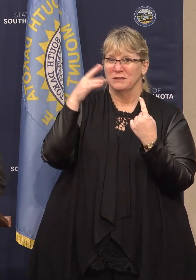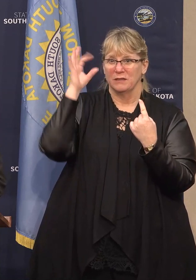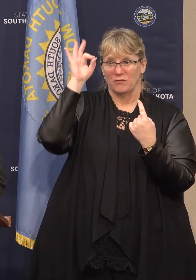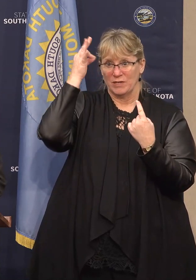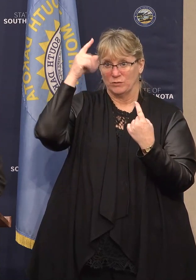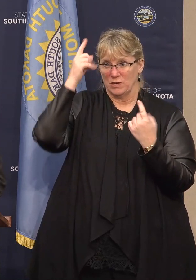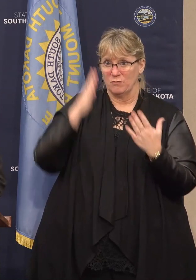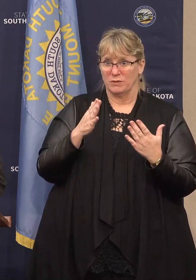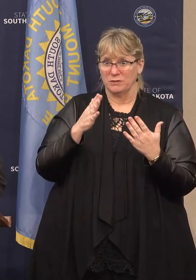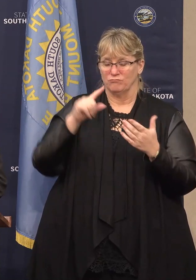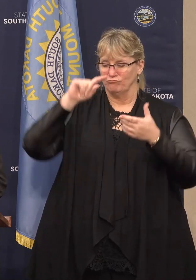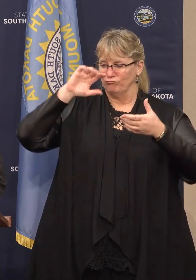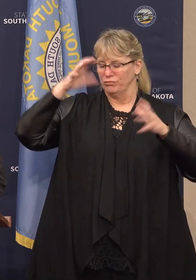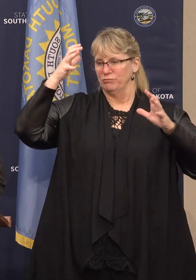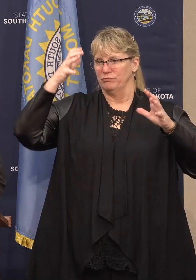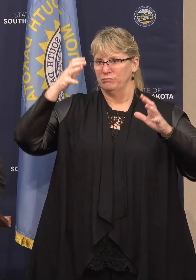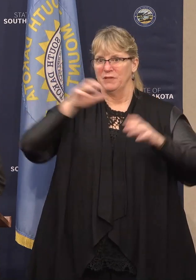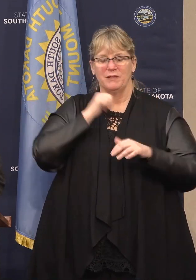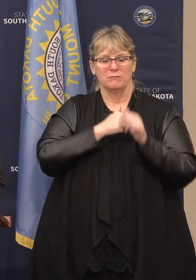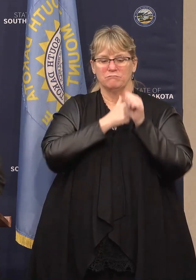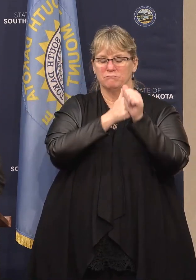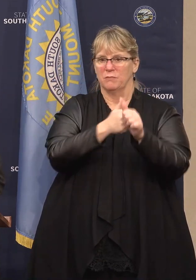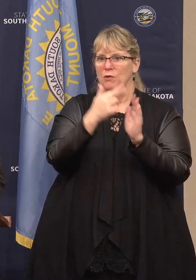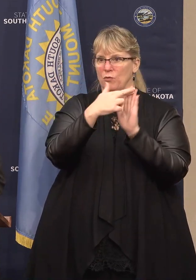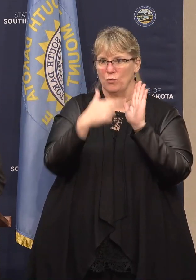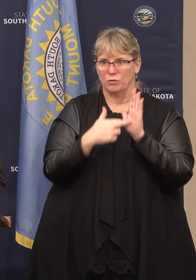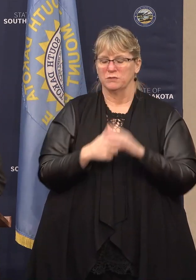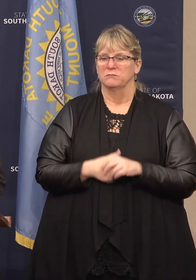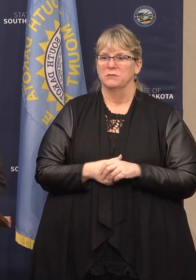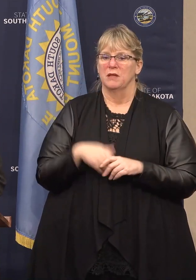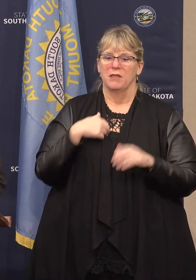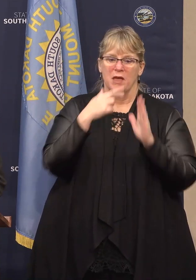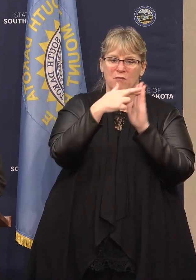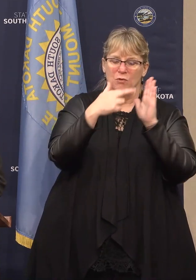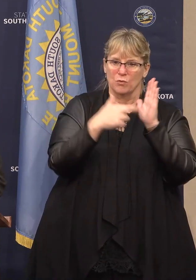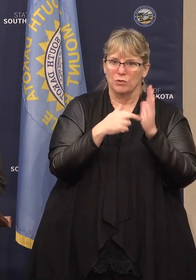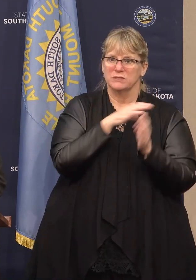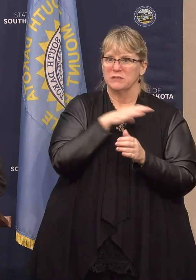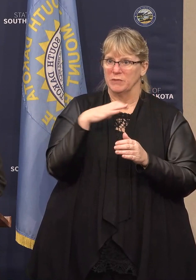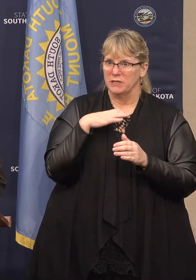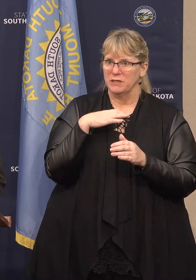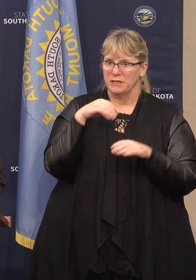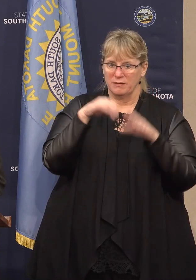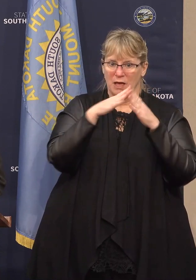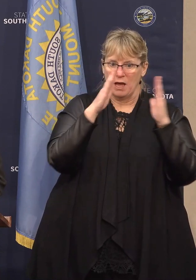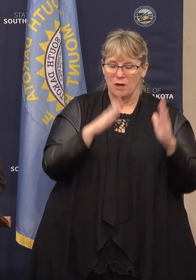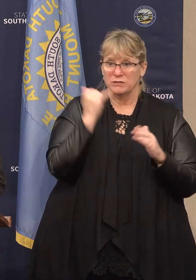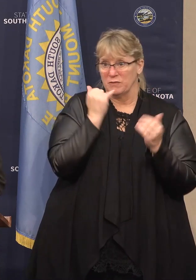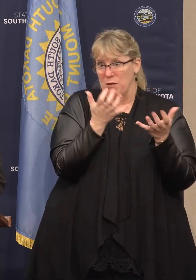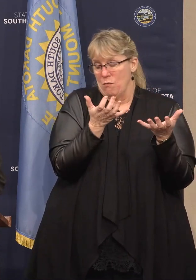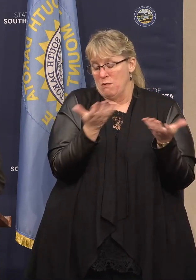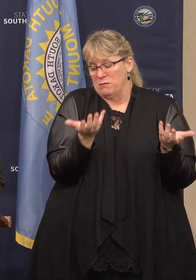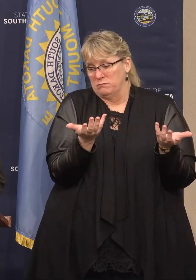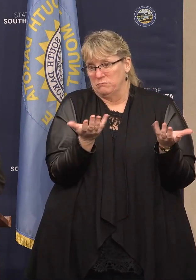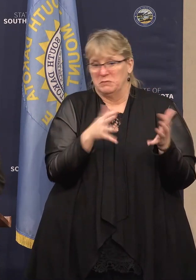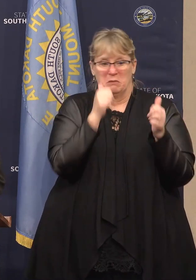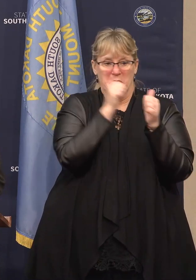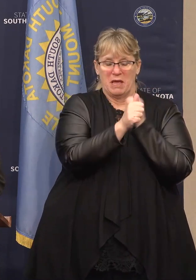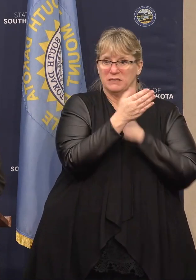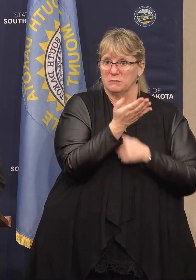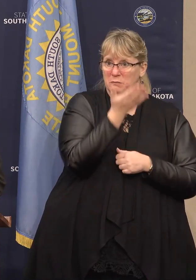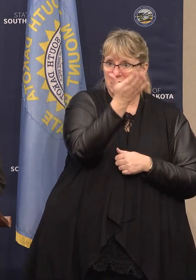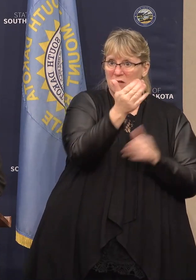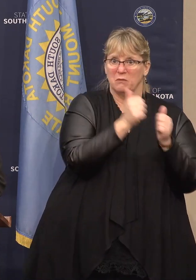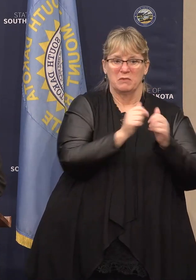is because they don't follow rules. And they have a rules committee in the House when I was there for many years that if they wanted to pass a bill